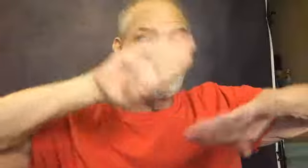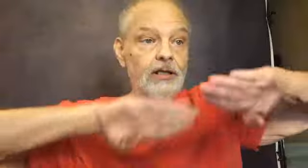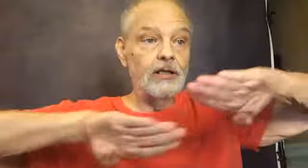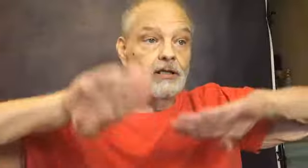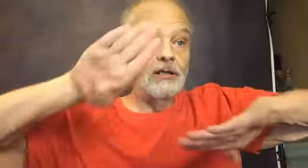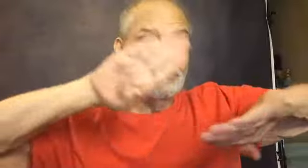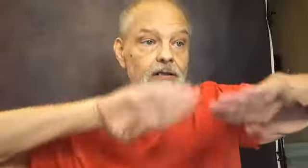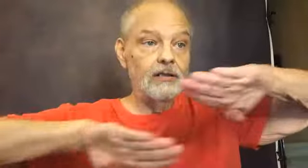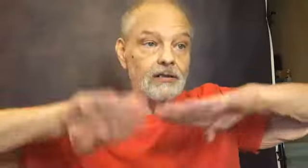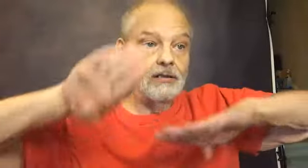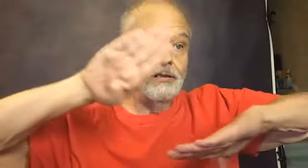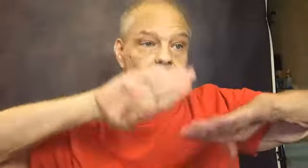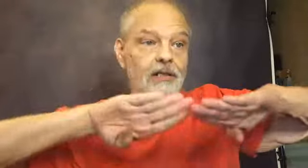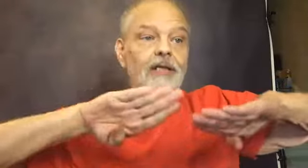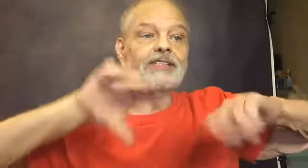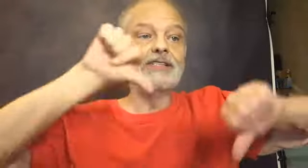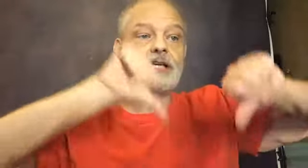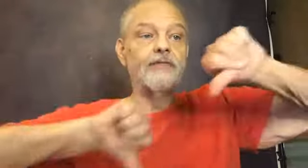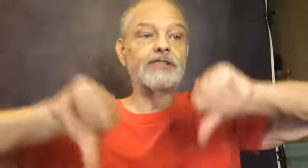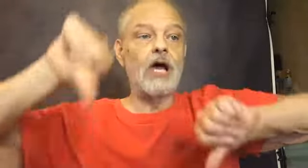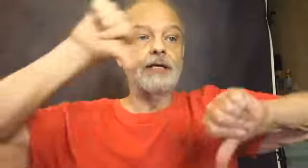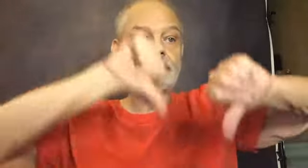Biology. This is a sign for science.